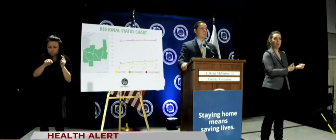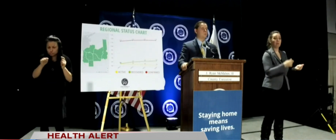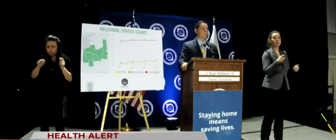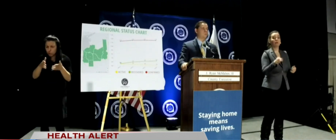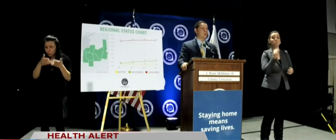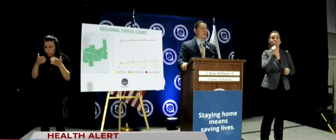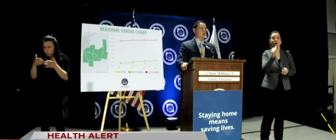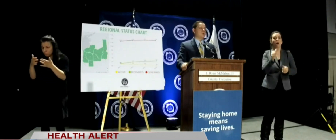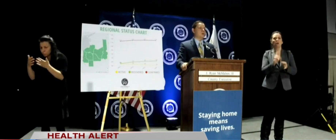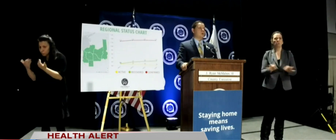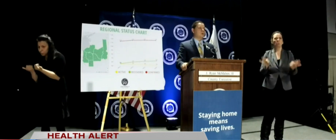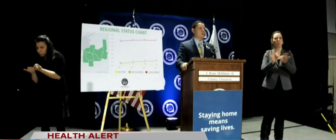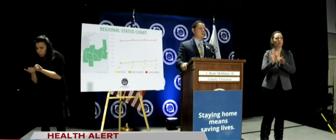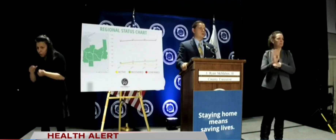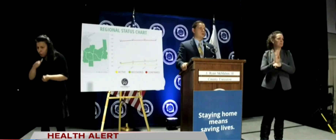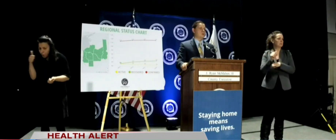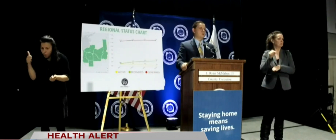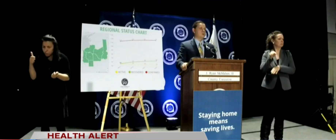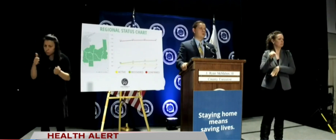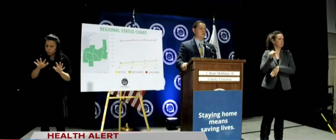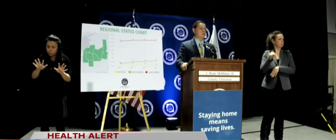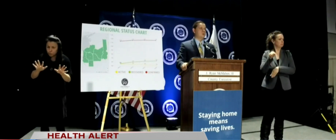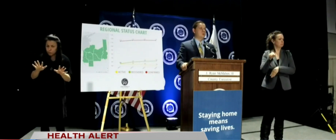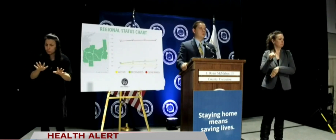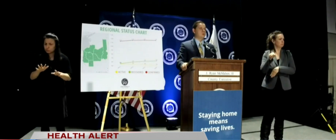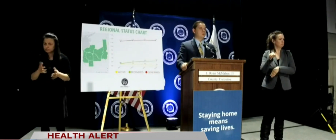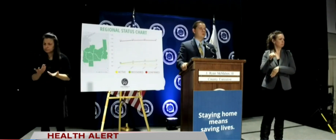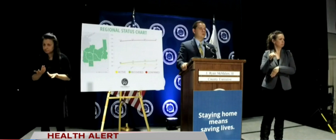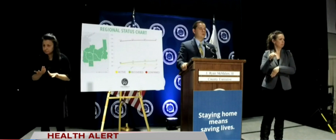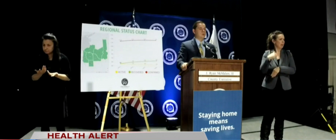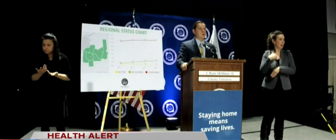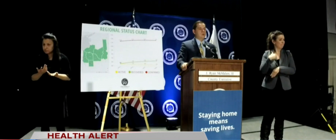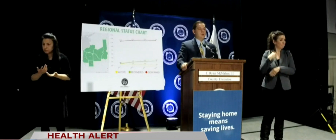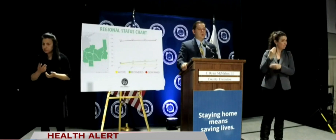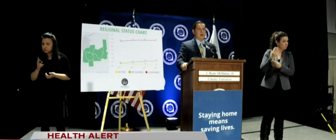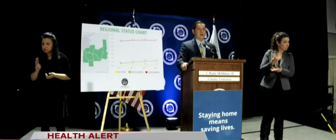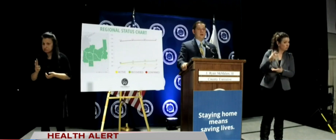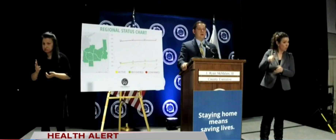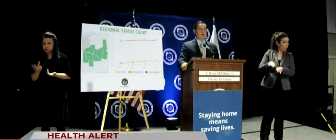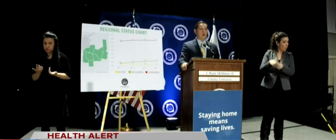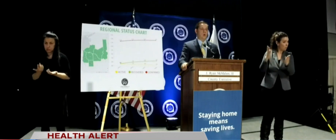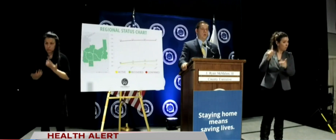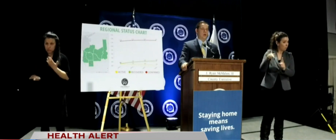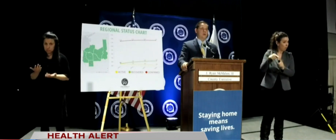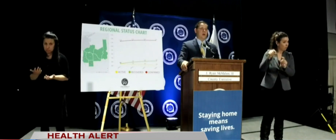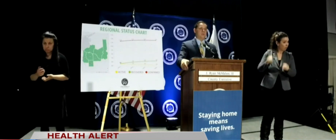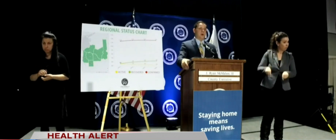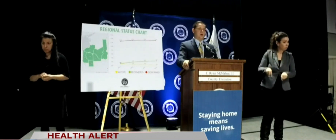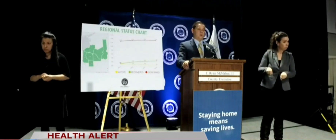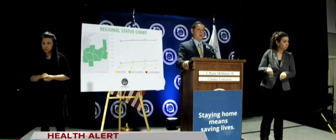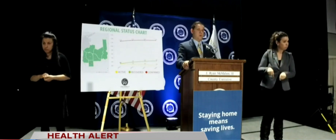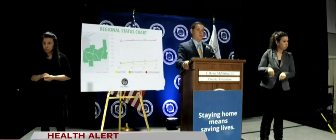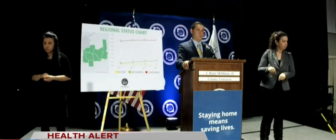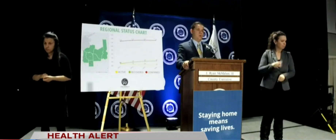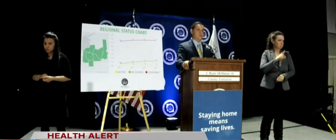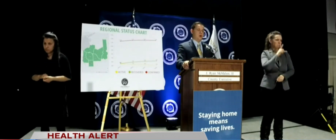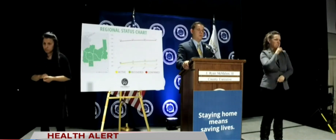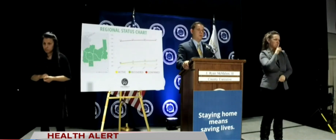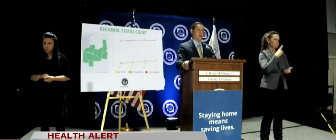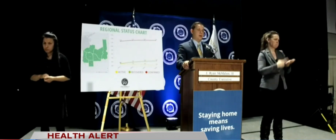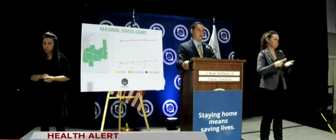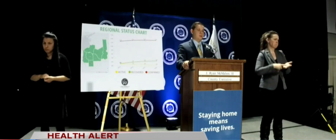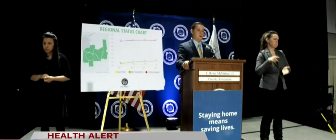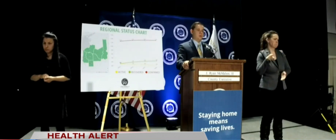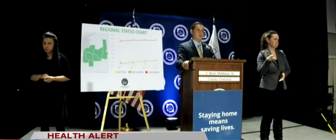Yeah. Do you have any more details on where you see that? We're not going to go and talk about a